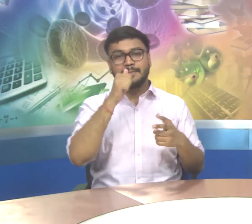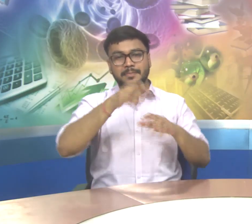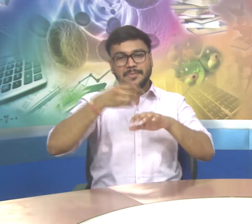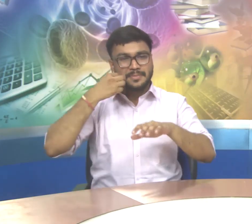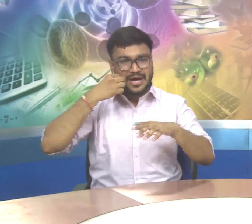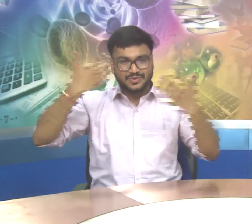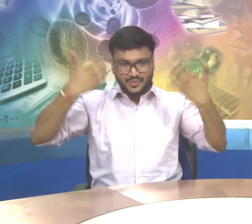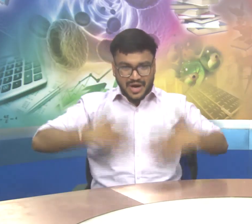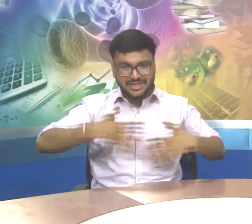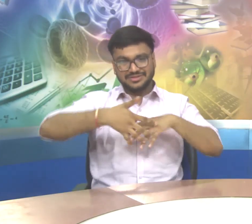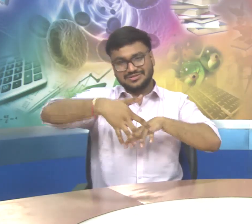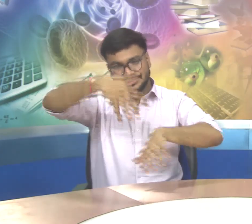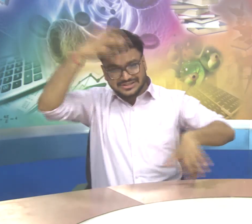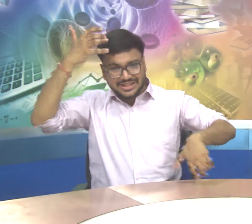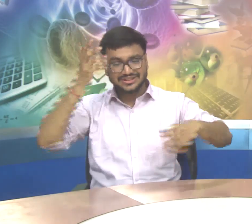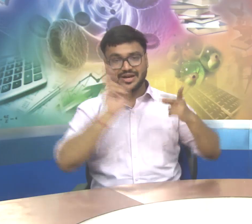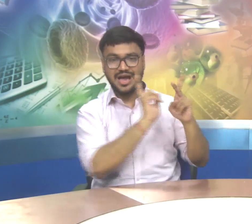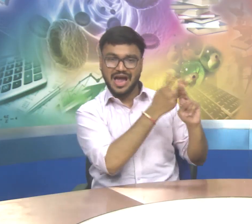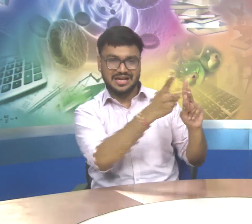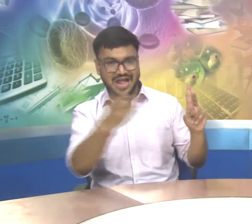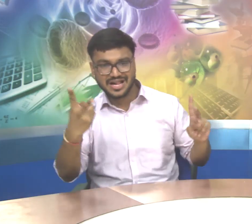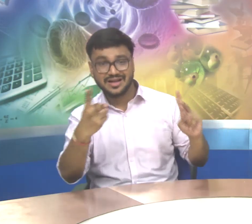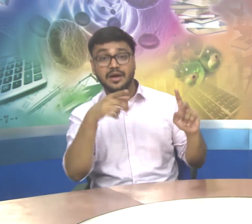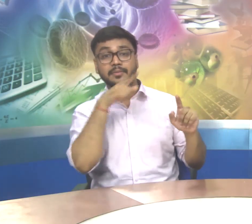Energy from the wind is known as wind energy,